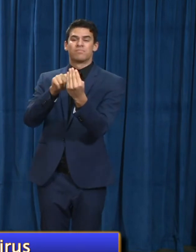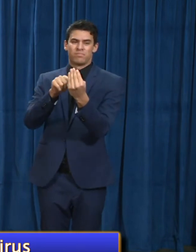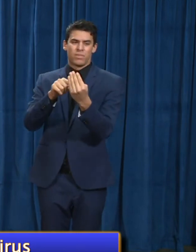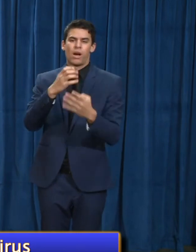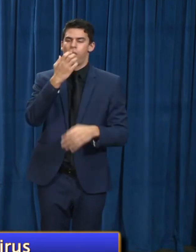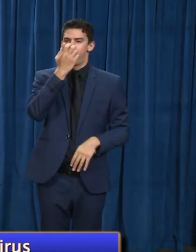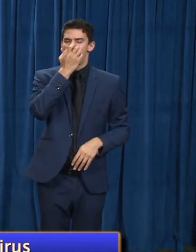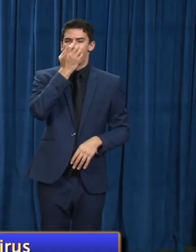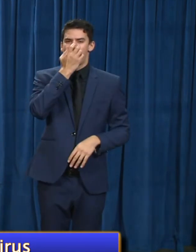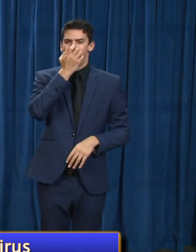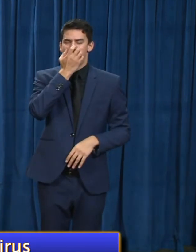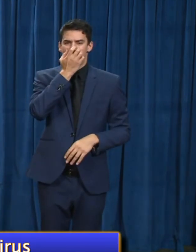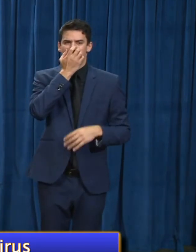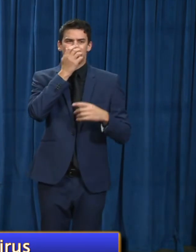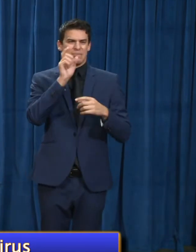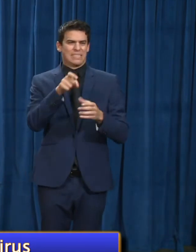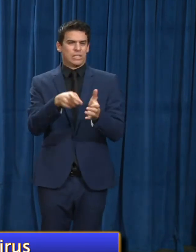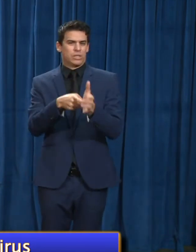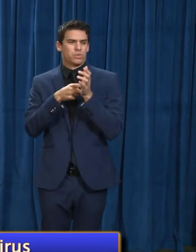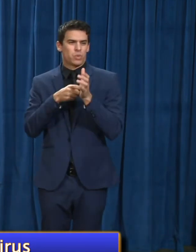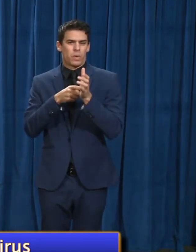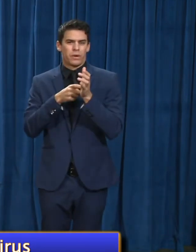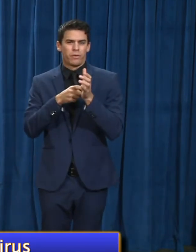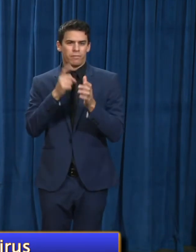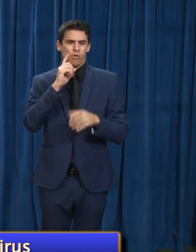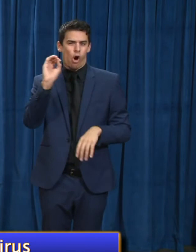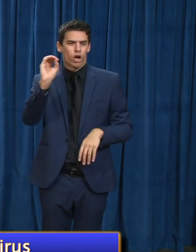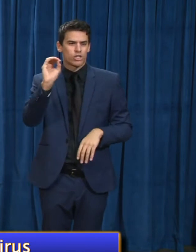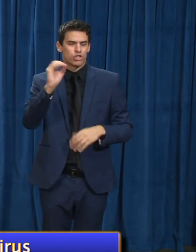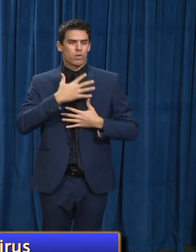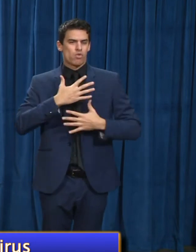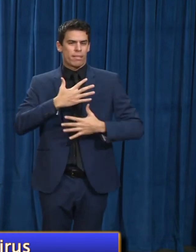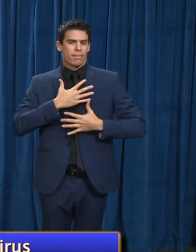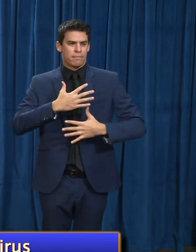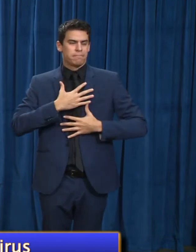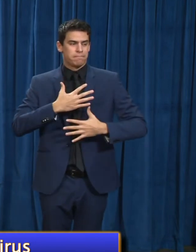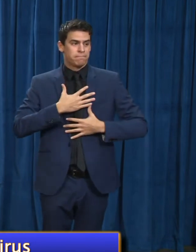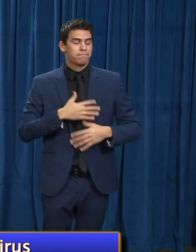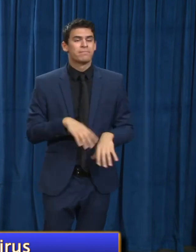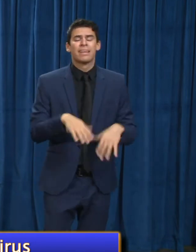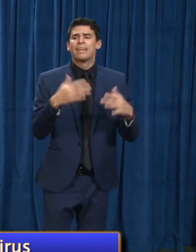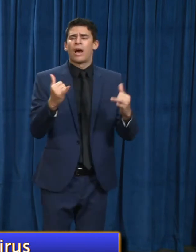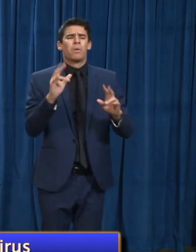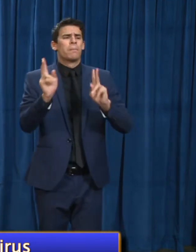ventilators. A lot of people are asking what to do.